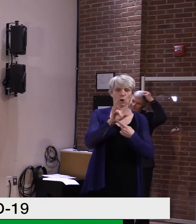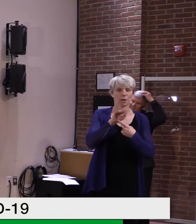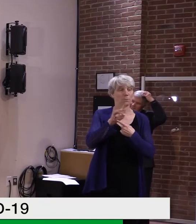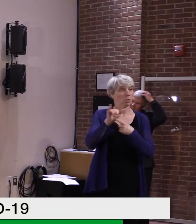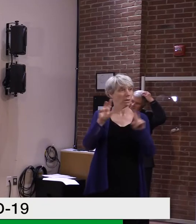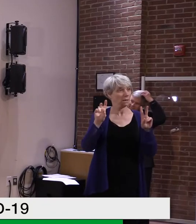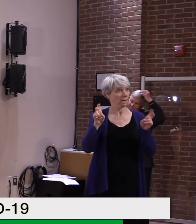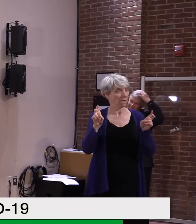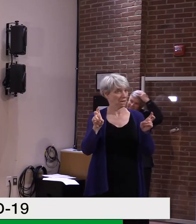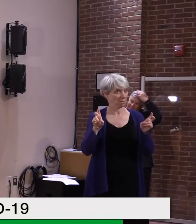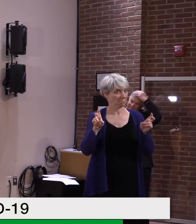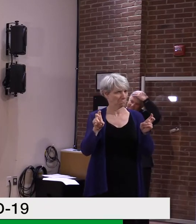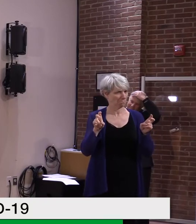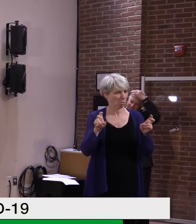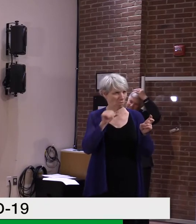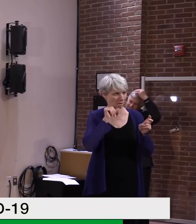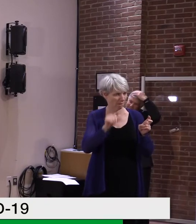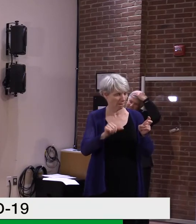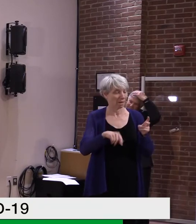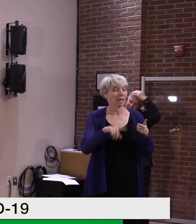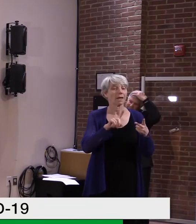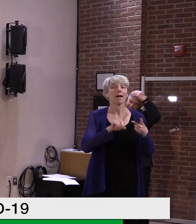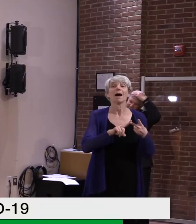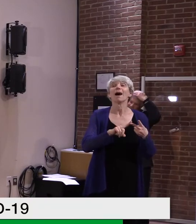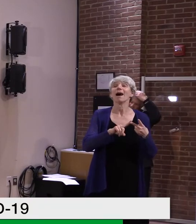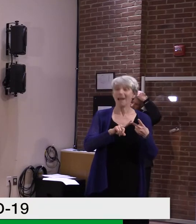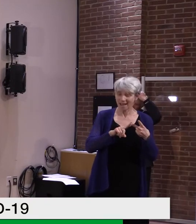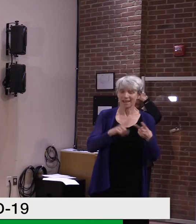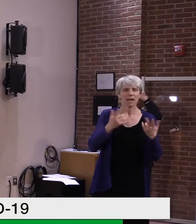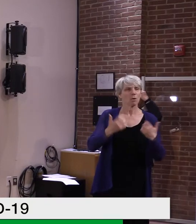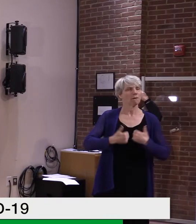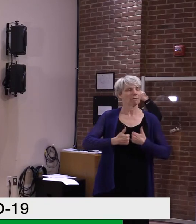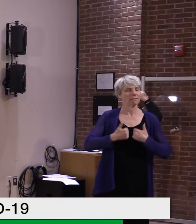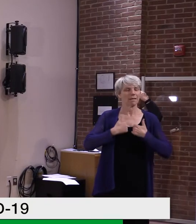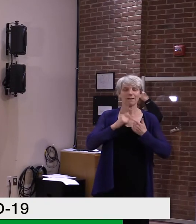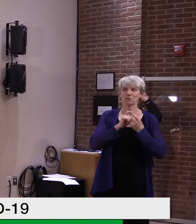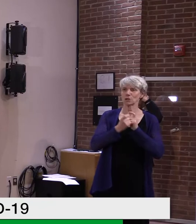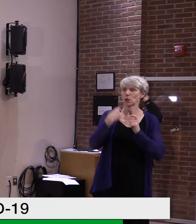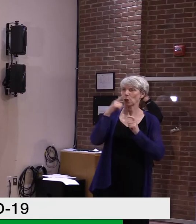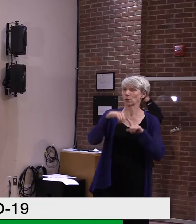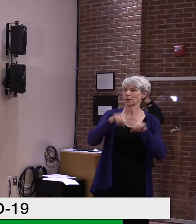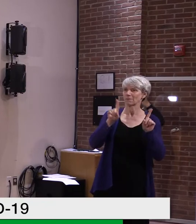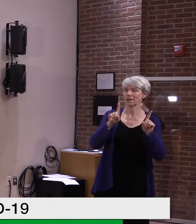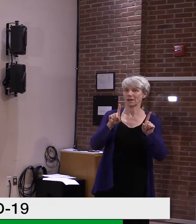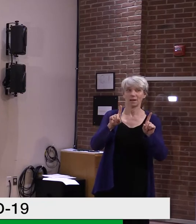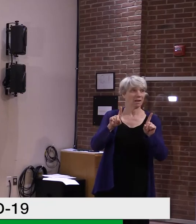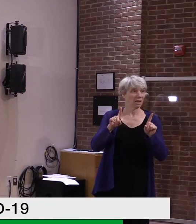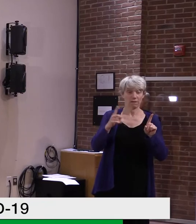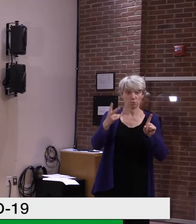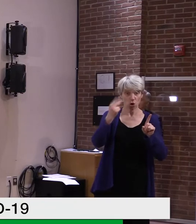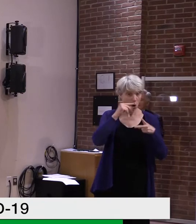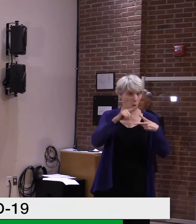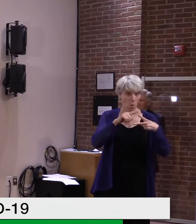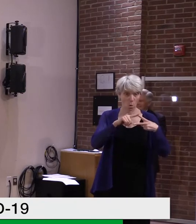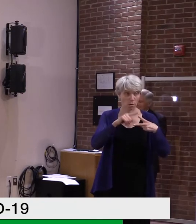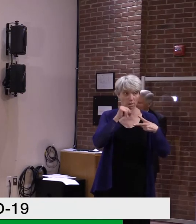expect daily life to change as a result? And if not, what metric would you use to declare herd immunity in Vermont?